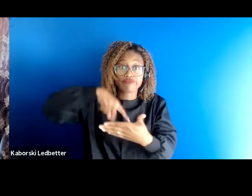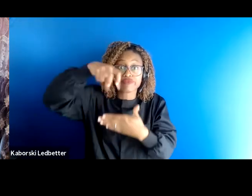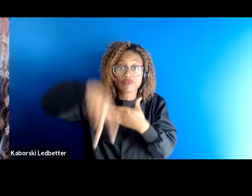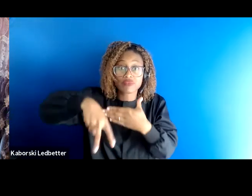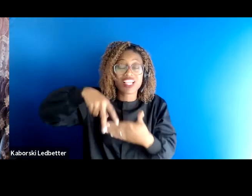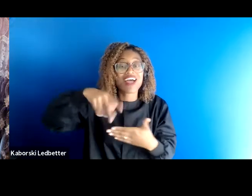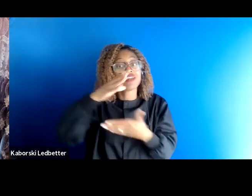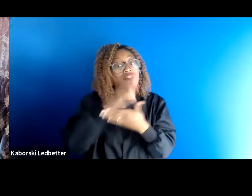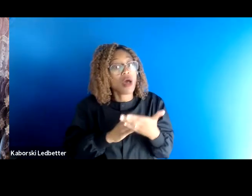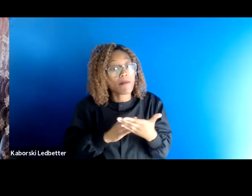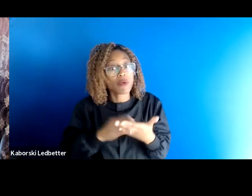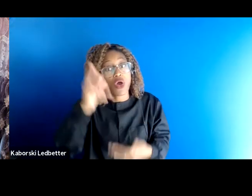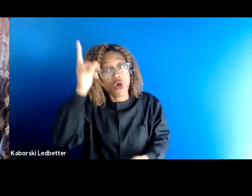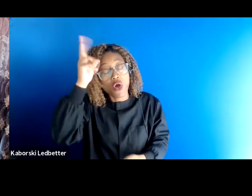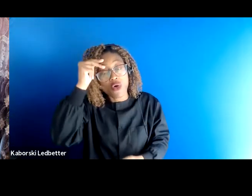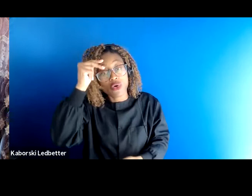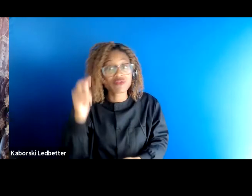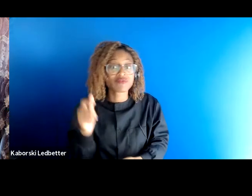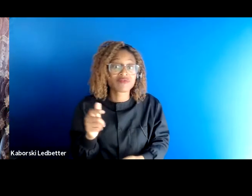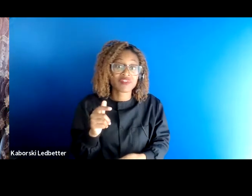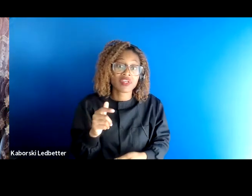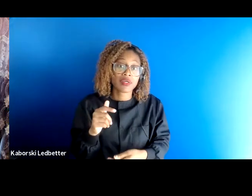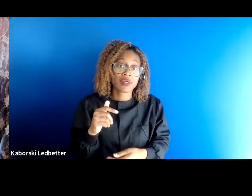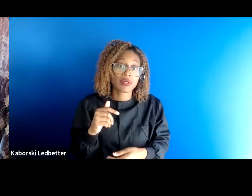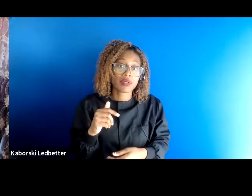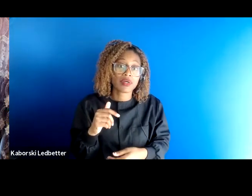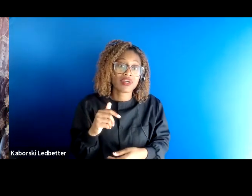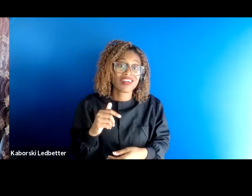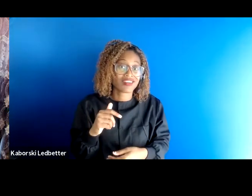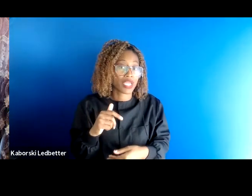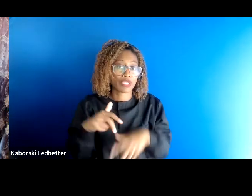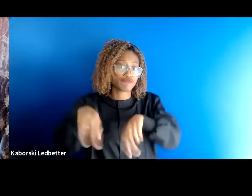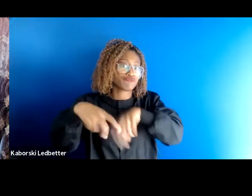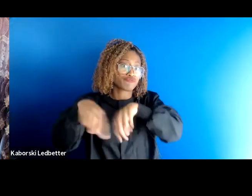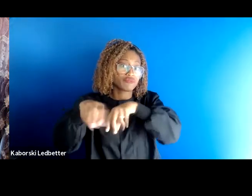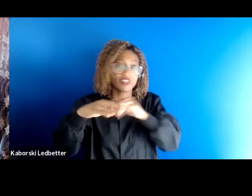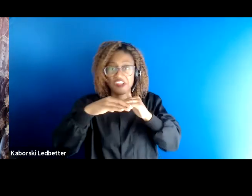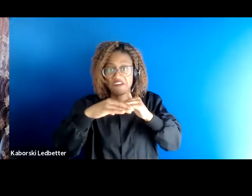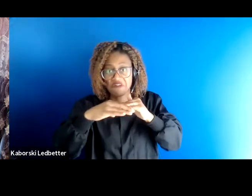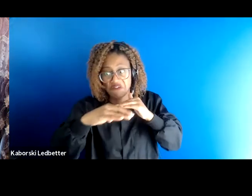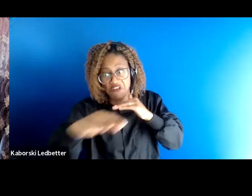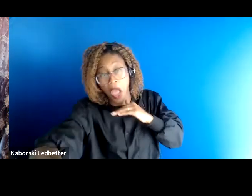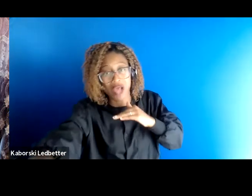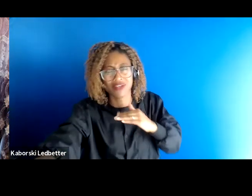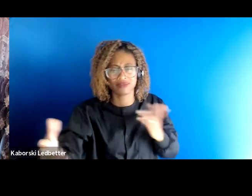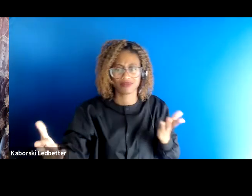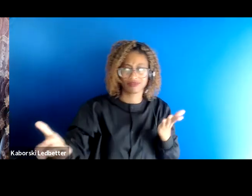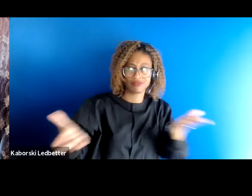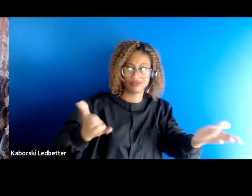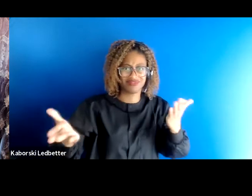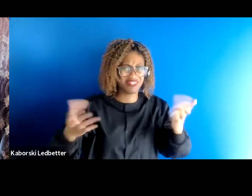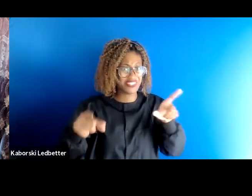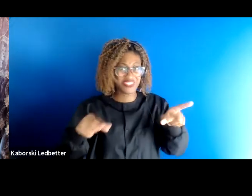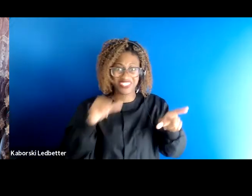just get to uh, uh, race on flat ground. And